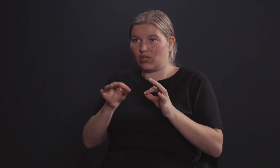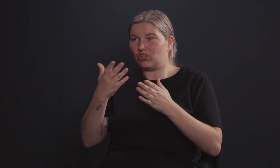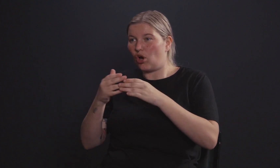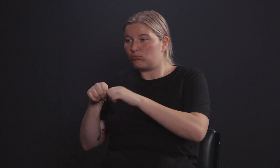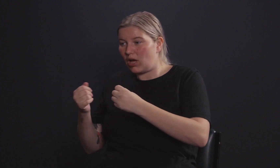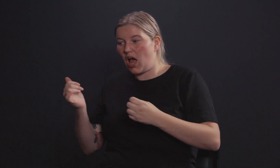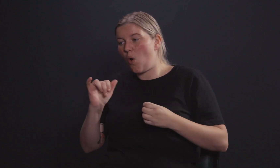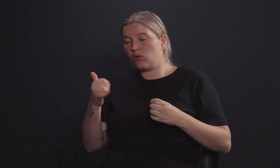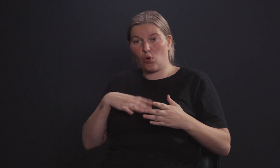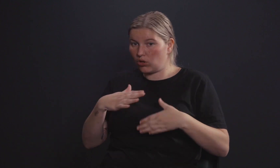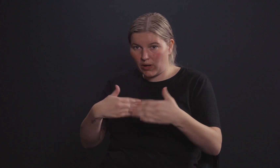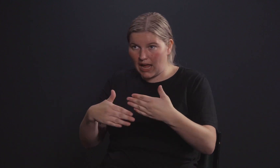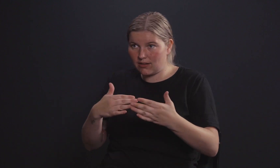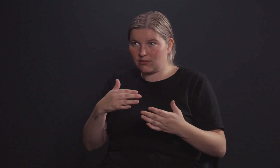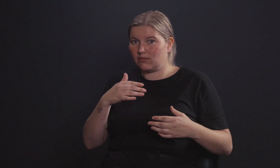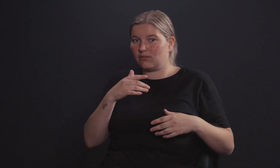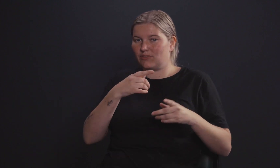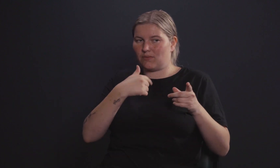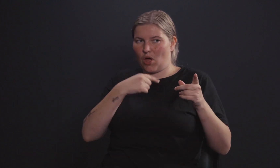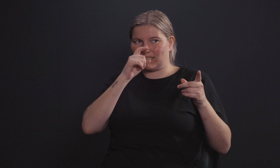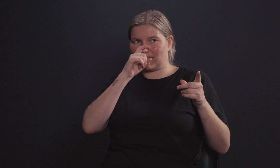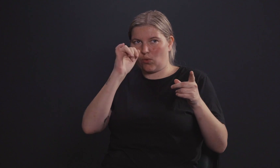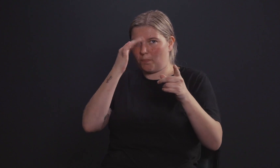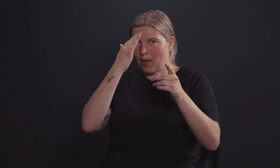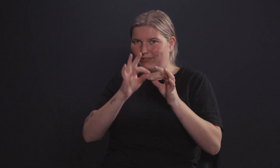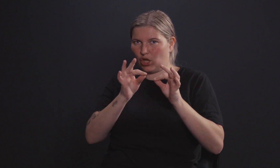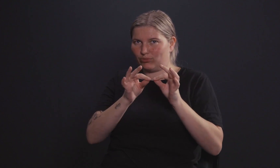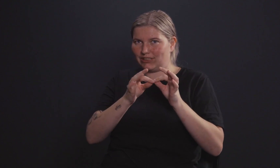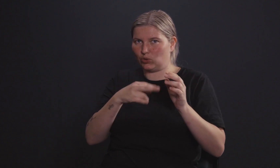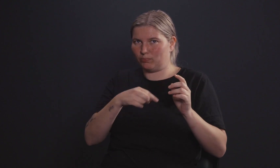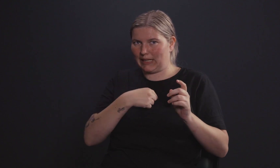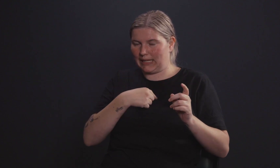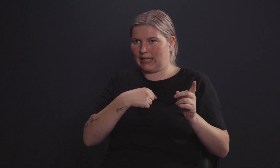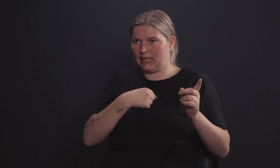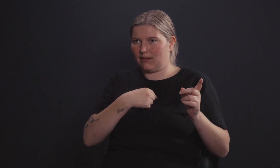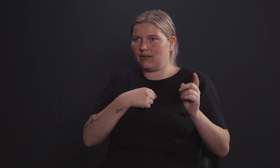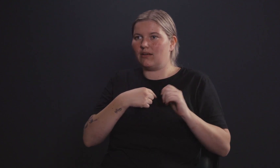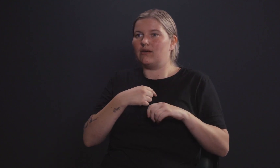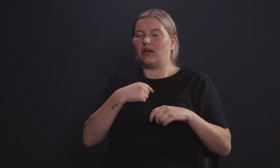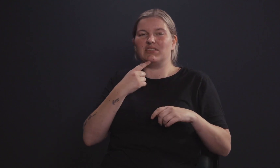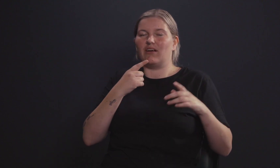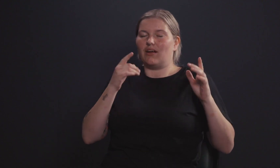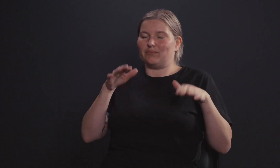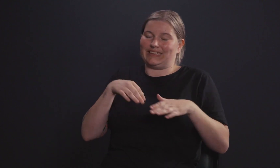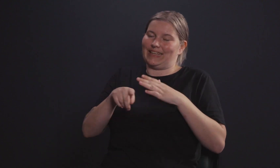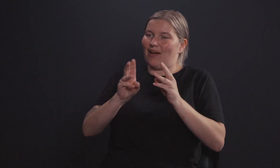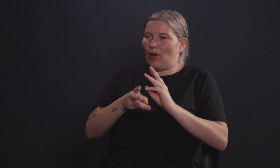I wanted to go ahead with the top-up. My sister and my mum must have interpreted that part for me. At that point, I didn't